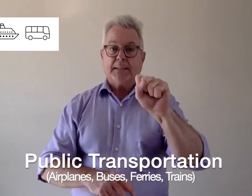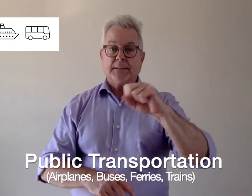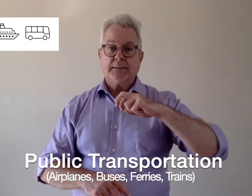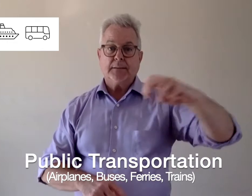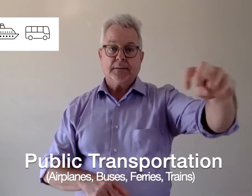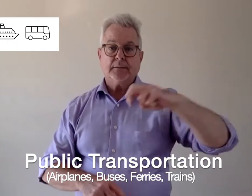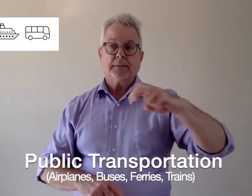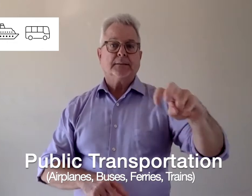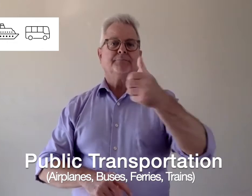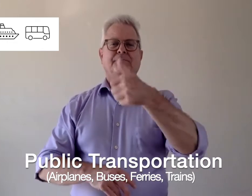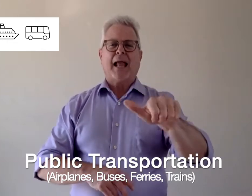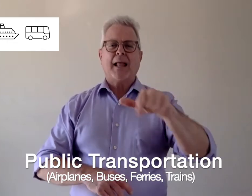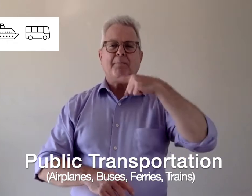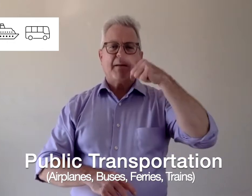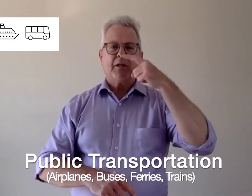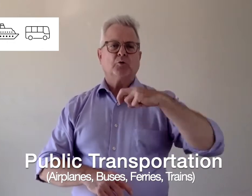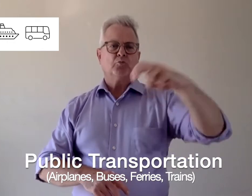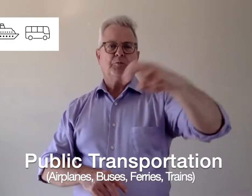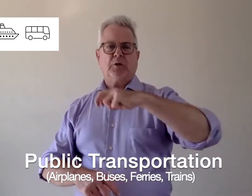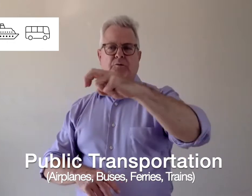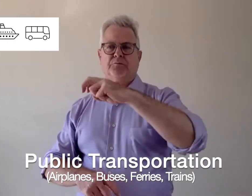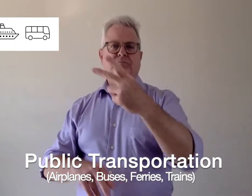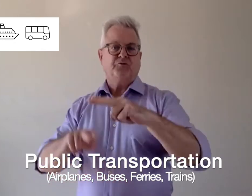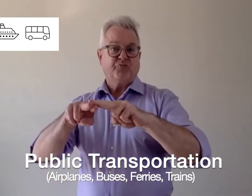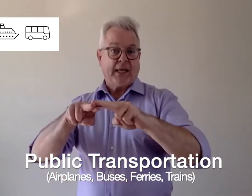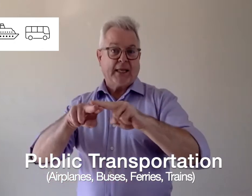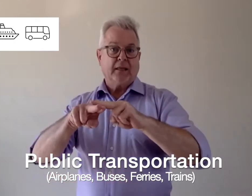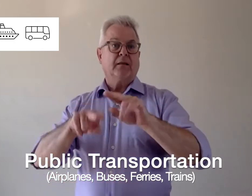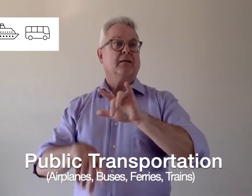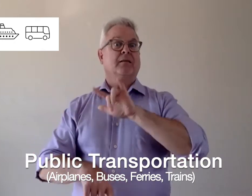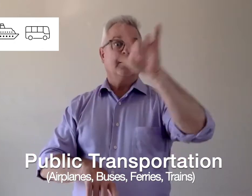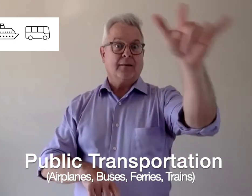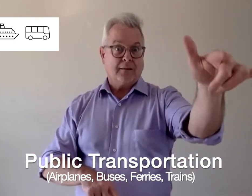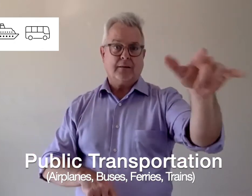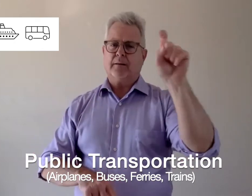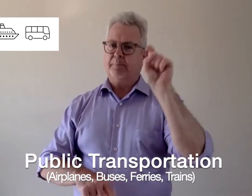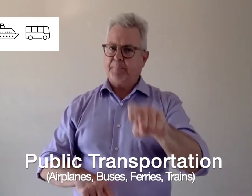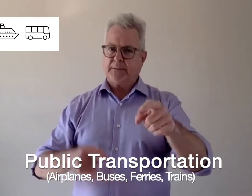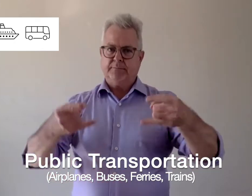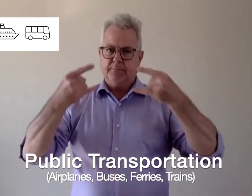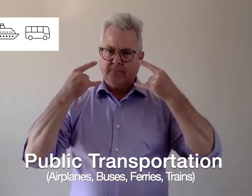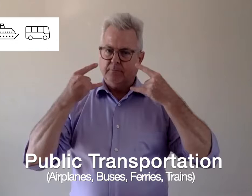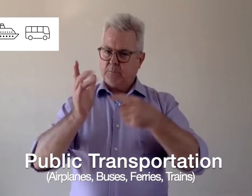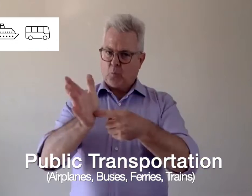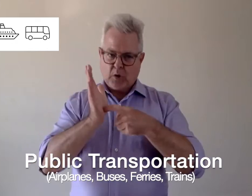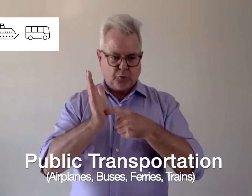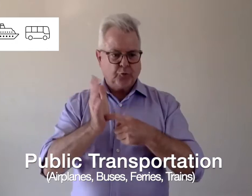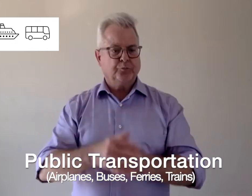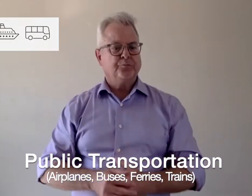or a Lyft or taking public transportation on a bus, a train, or an airplane, all of those would